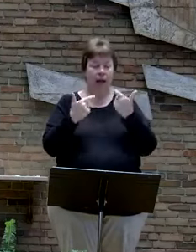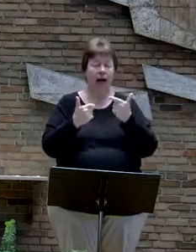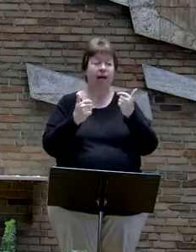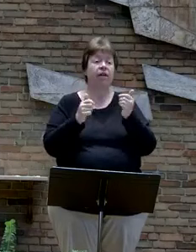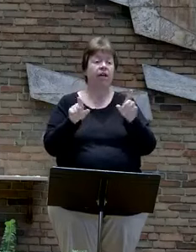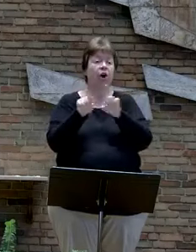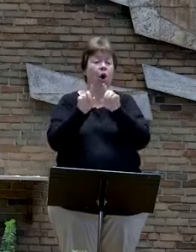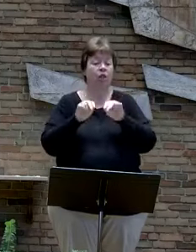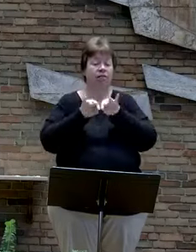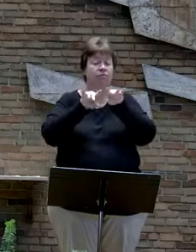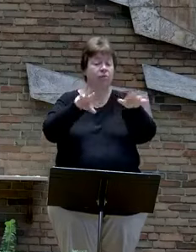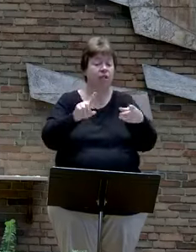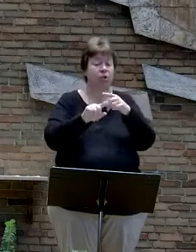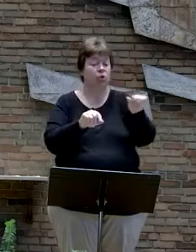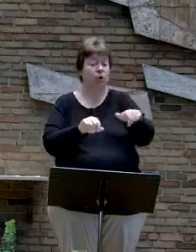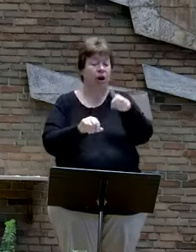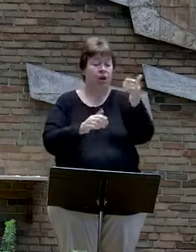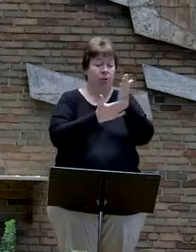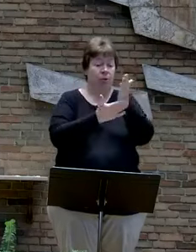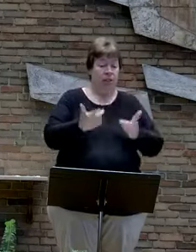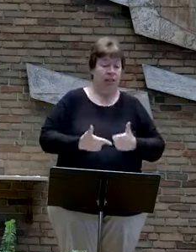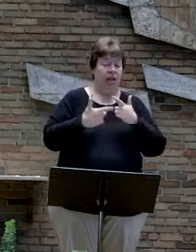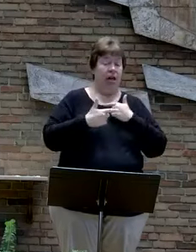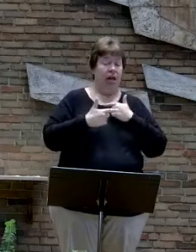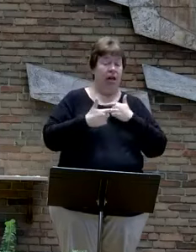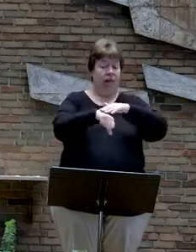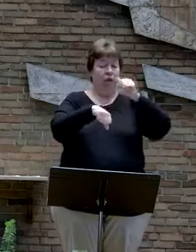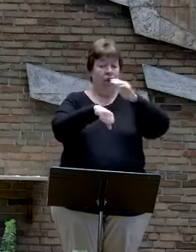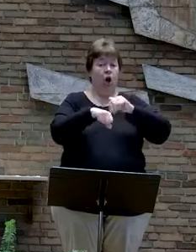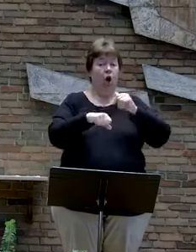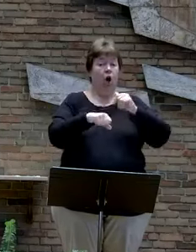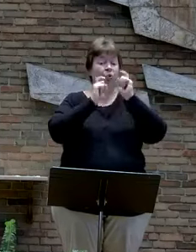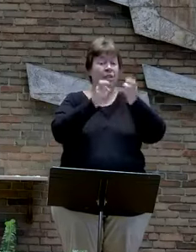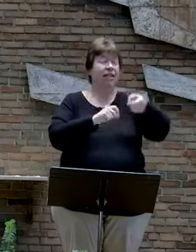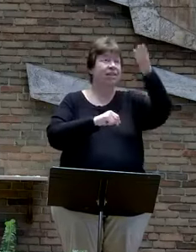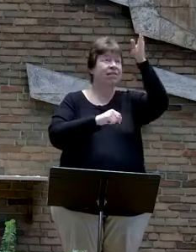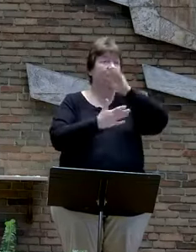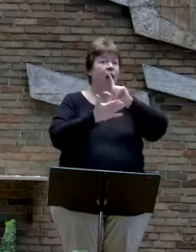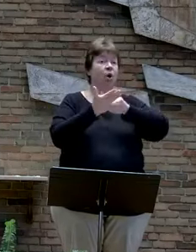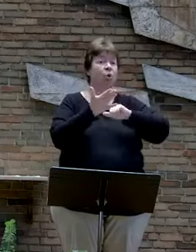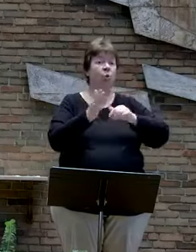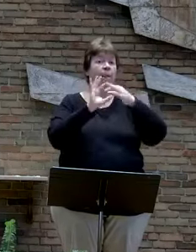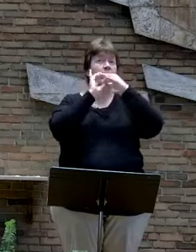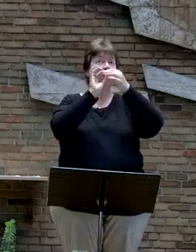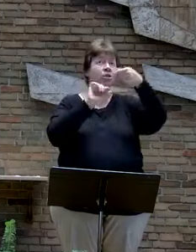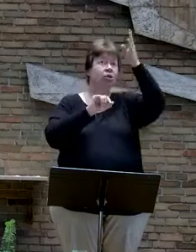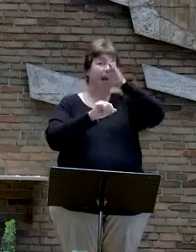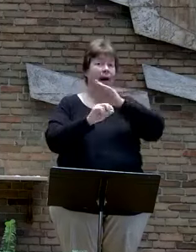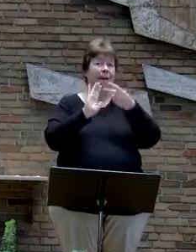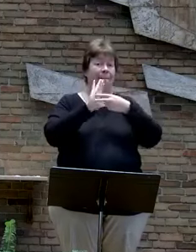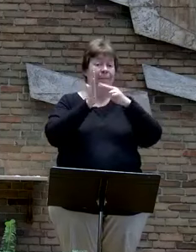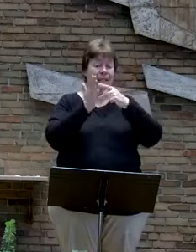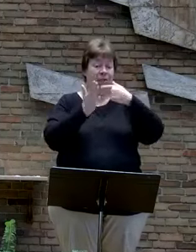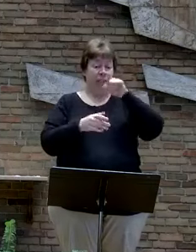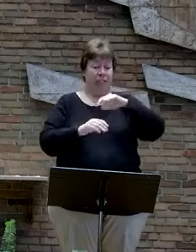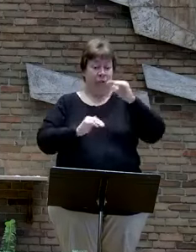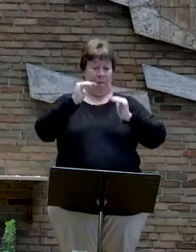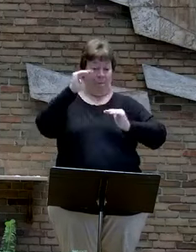well. And the call is to give God what belongs to God as a reminder to balance the rest of our